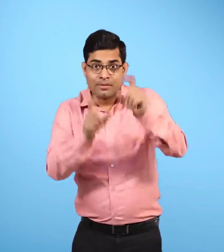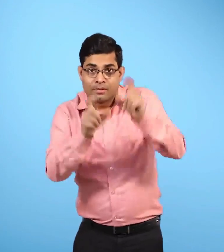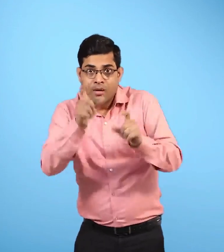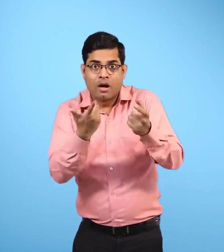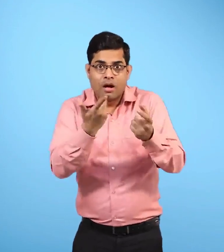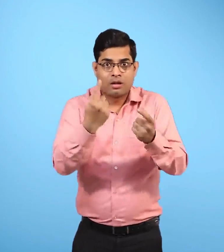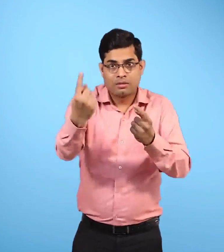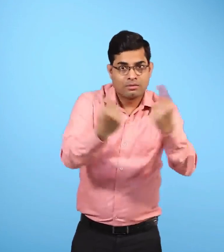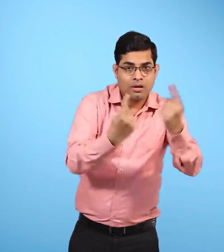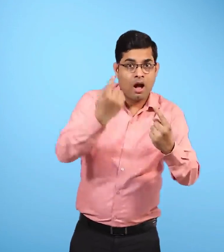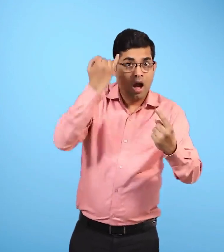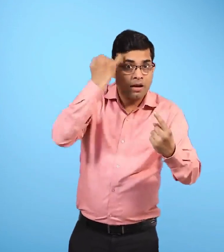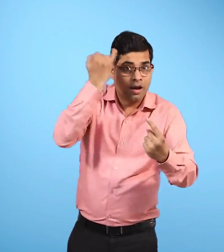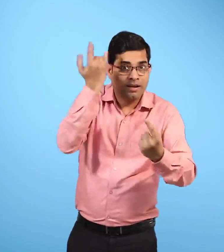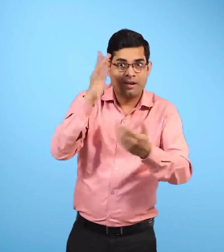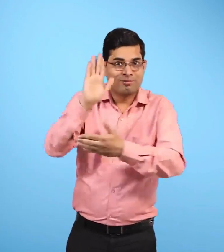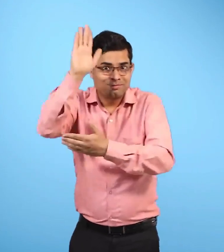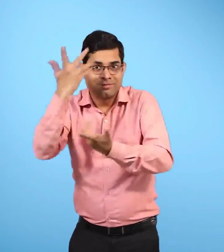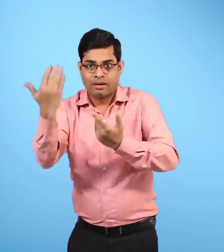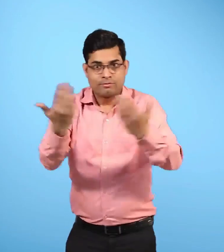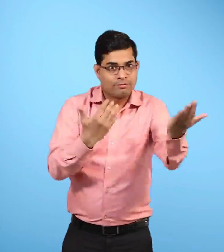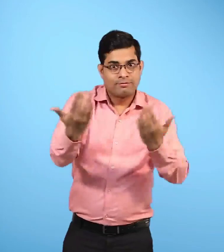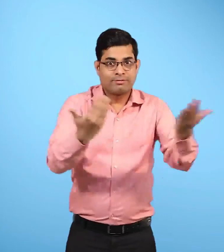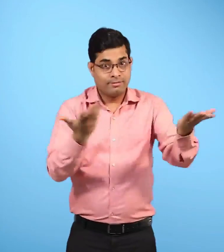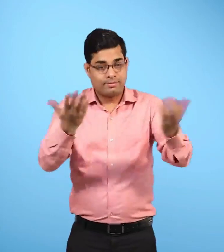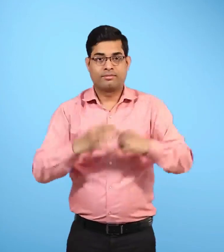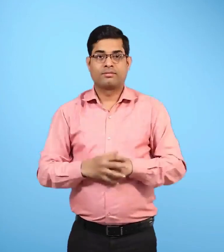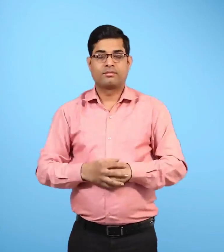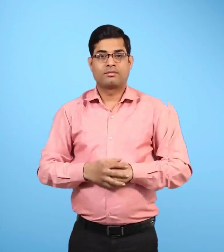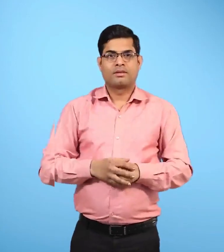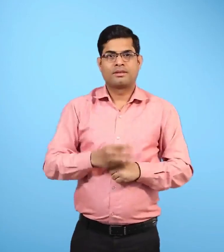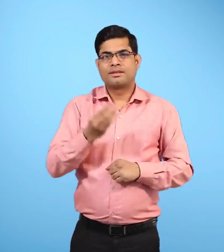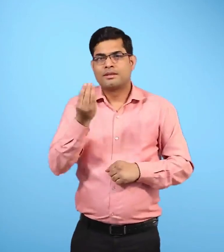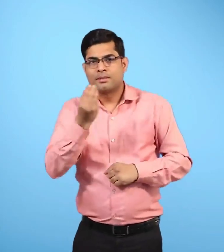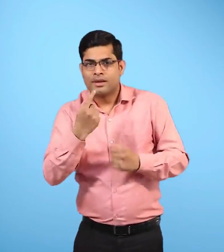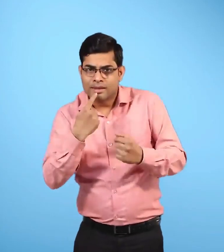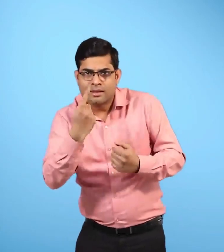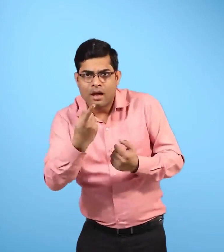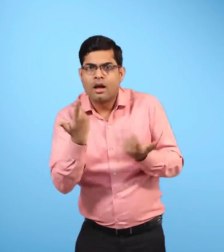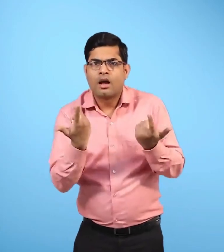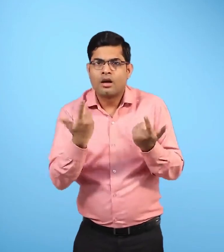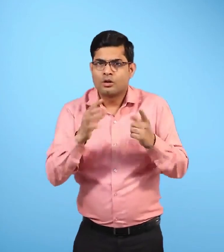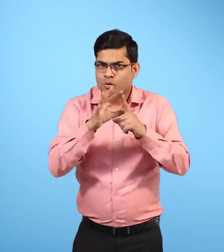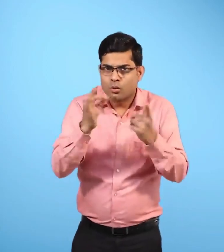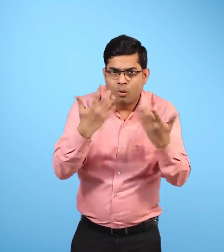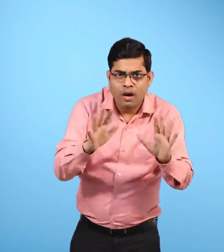discussion, each person gives his ideas one by one. Some tell why something should be